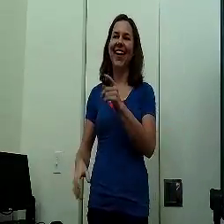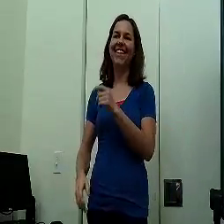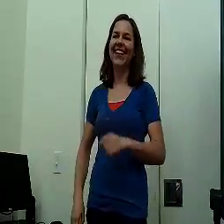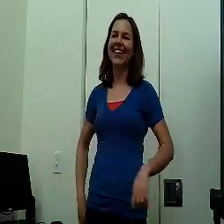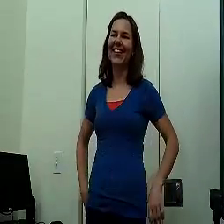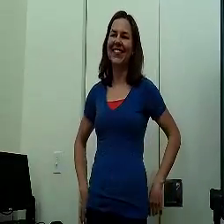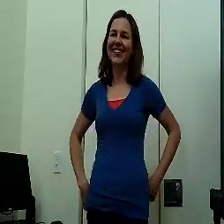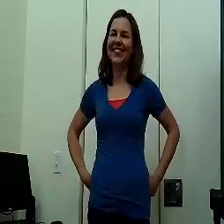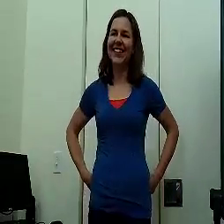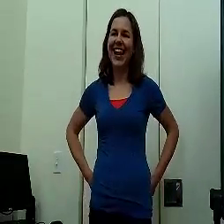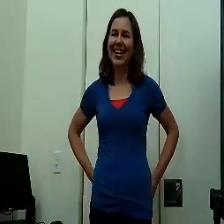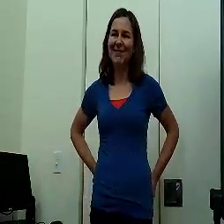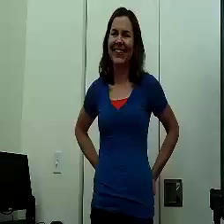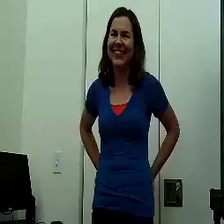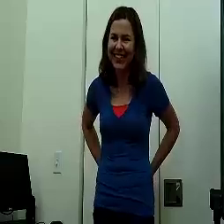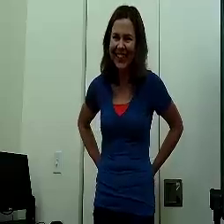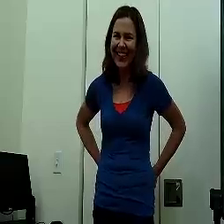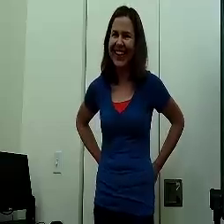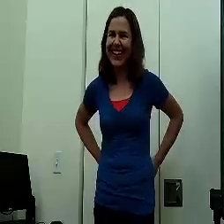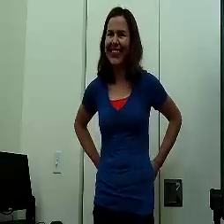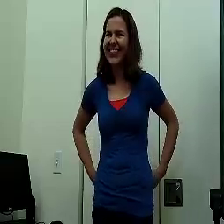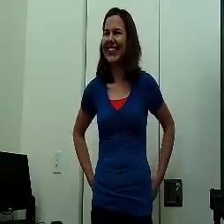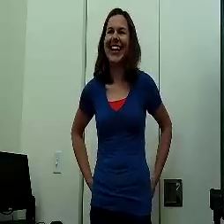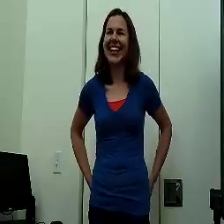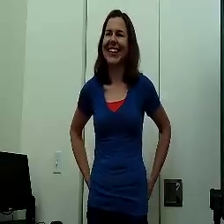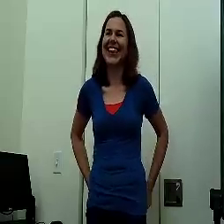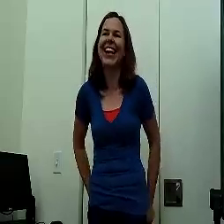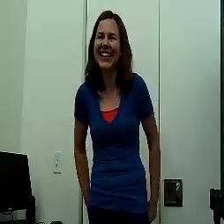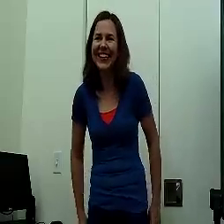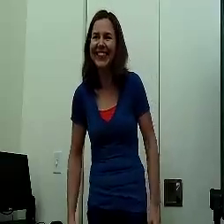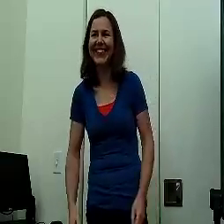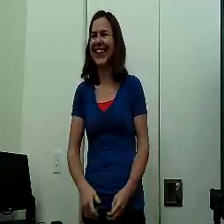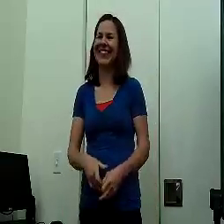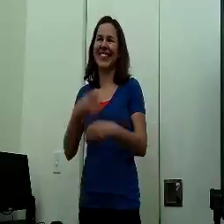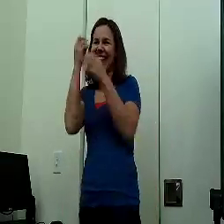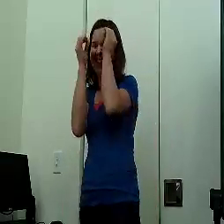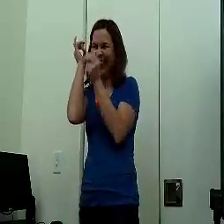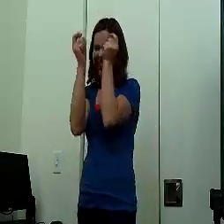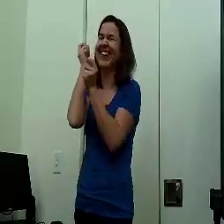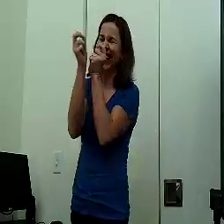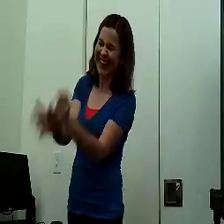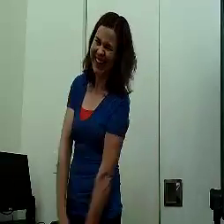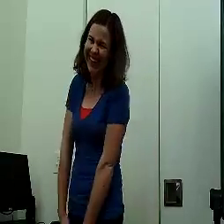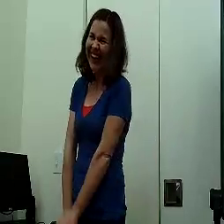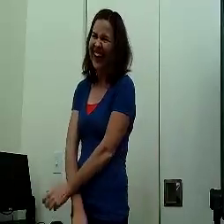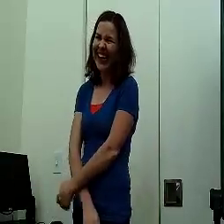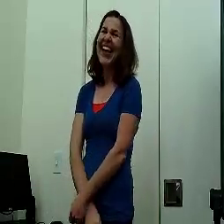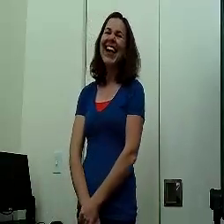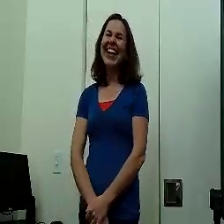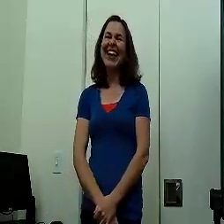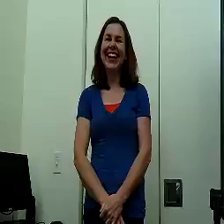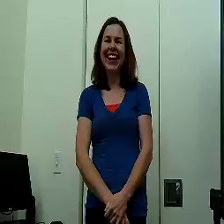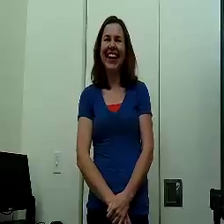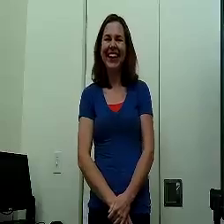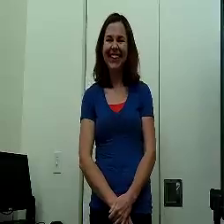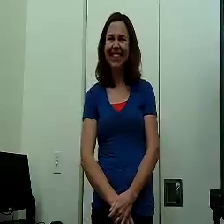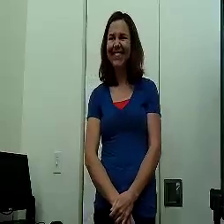Oh, getting closer. Name. We just tell you all the signs that you're doing. I should think it through it. It's good for